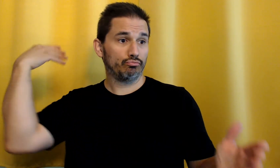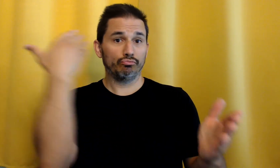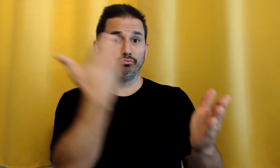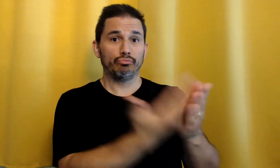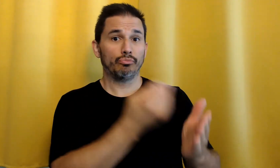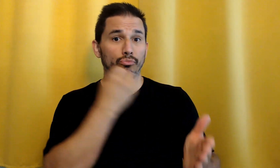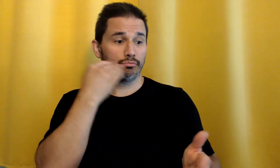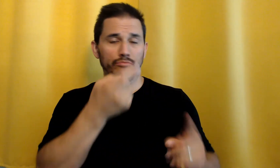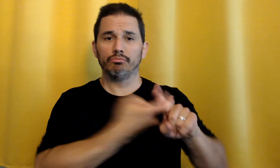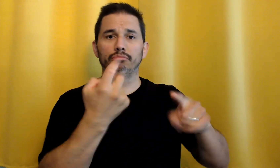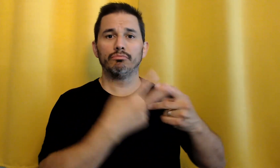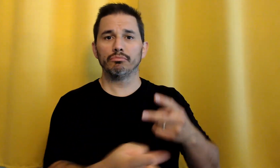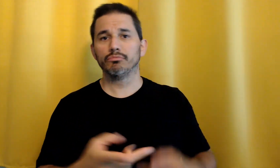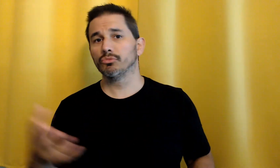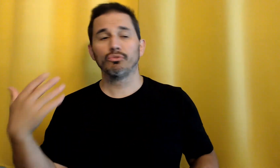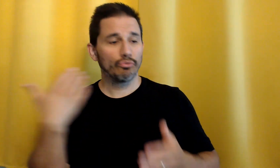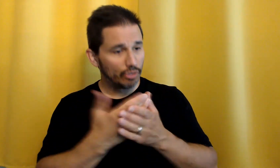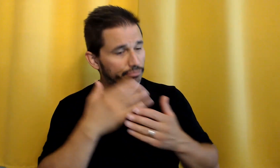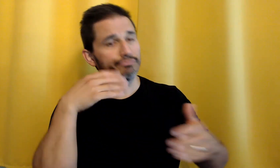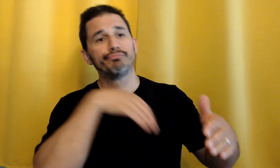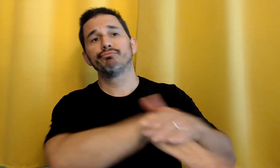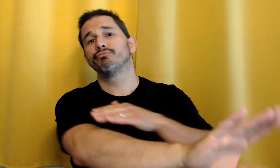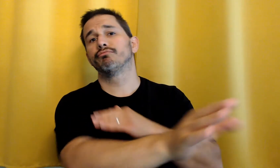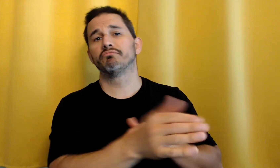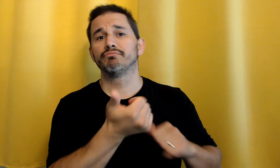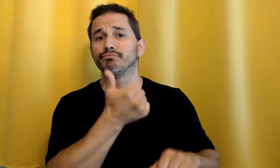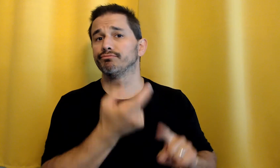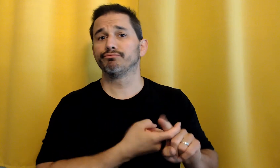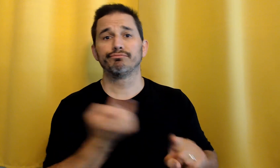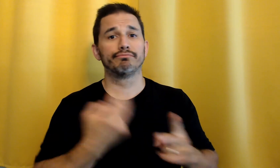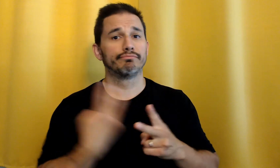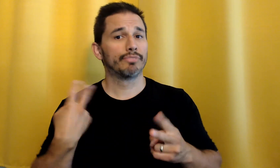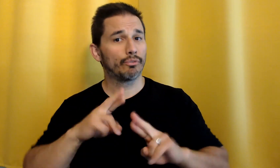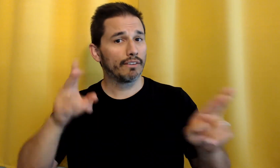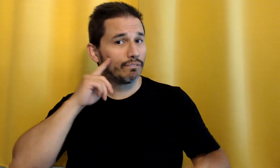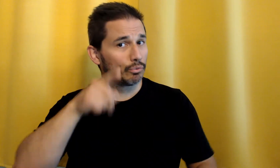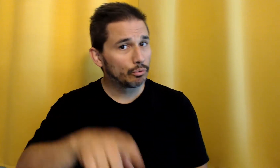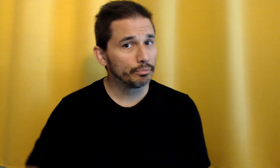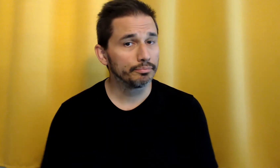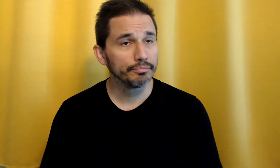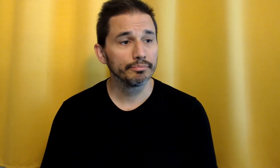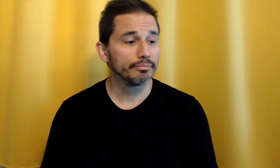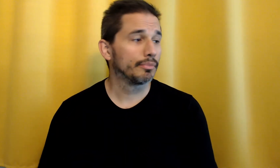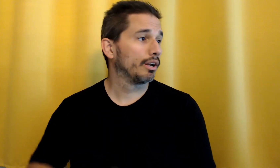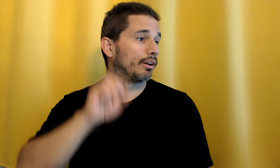phone as a GPS, whenever you got home, this could unlock. Then you can simply walk in the door.